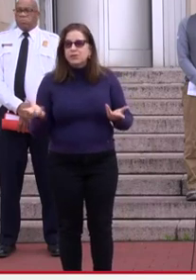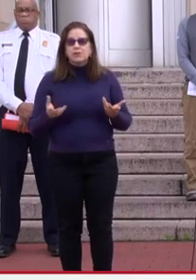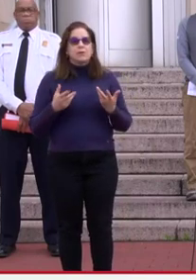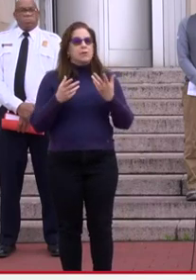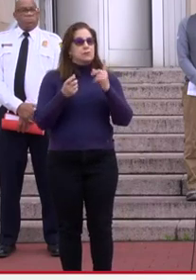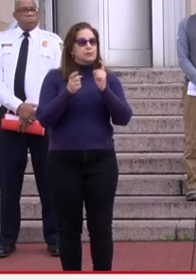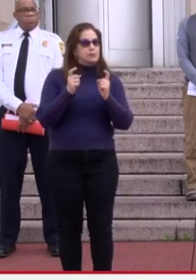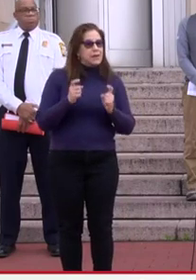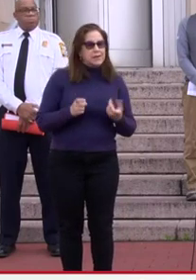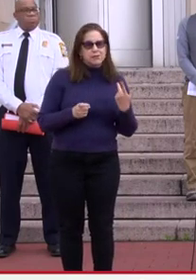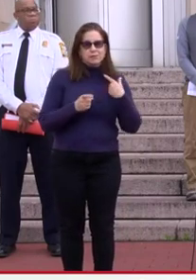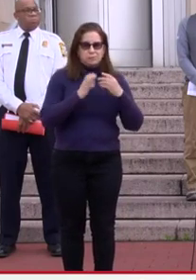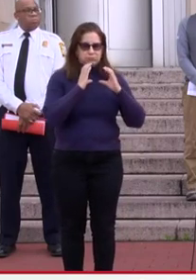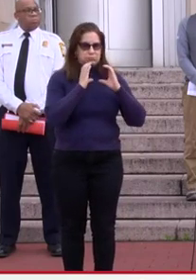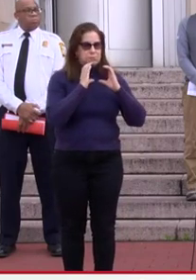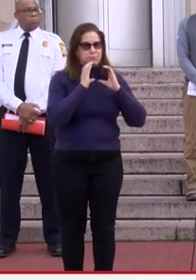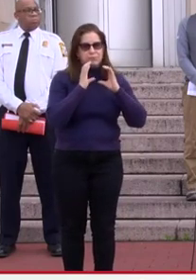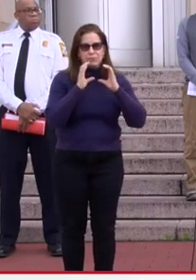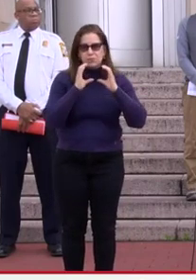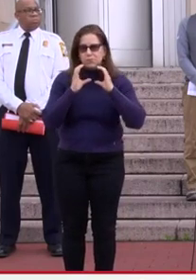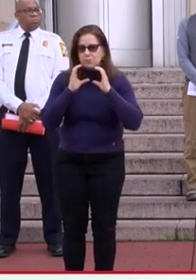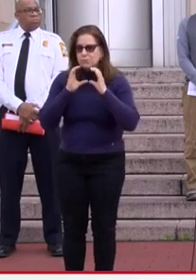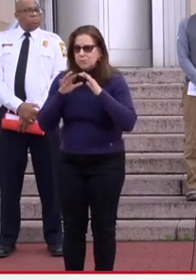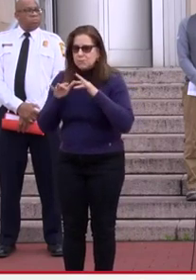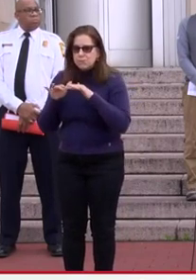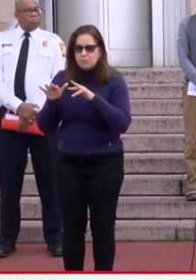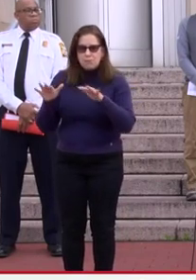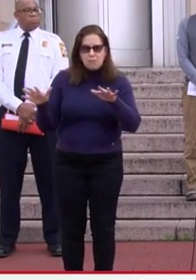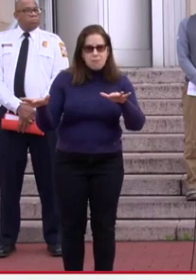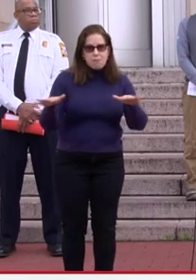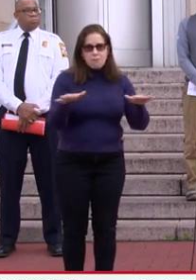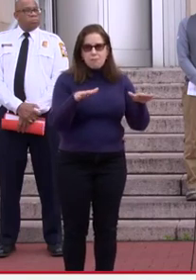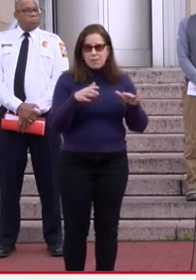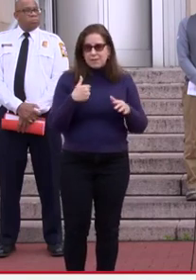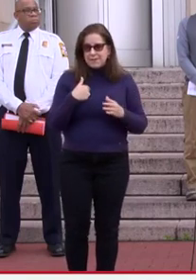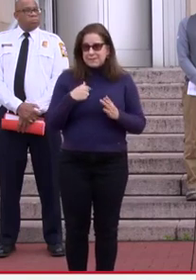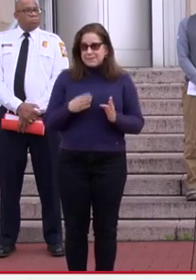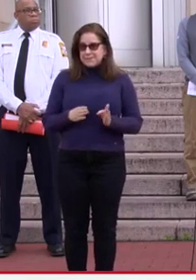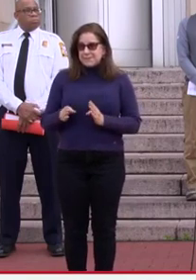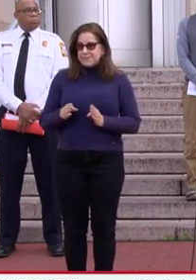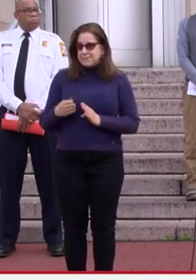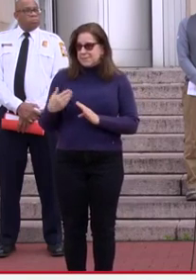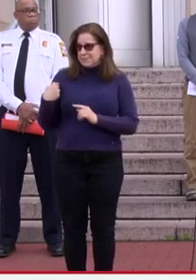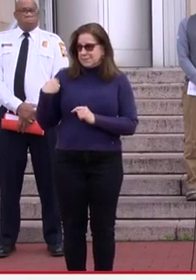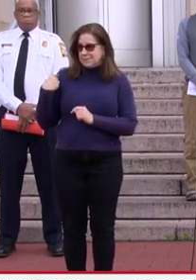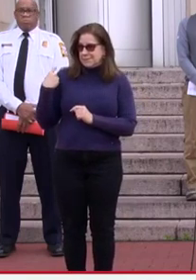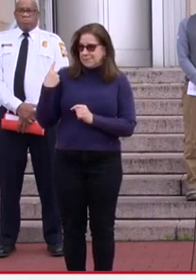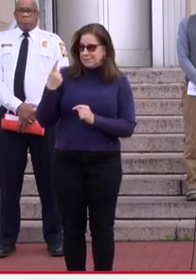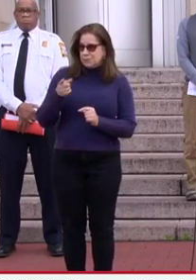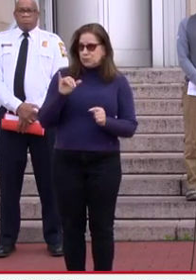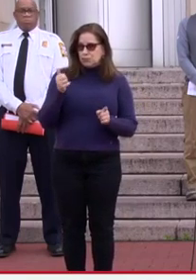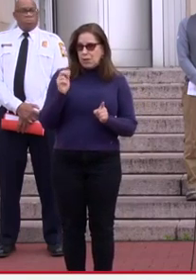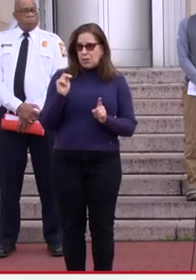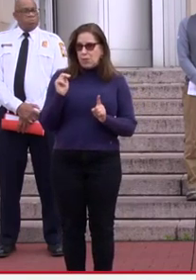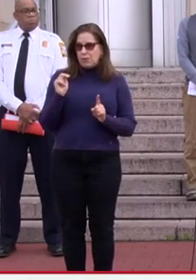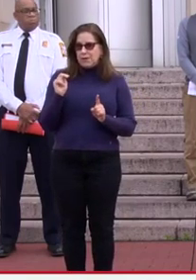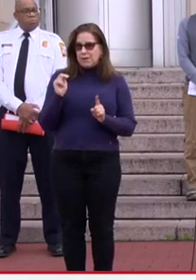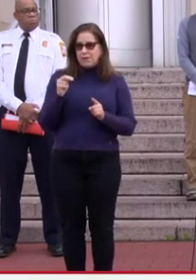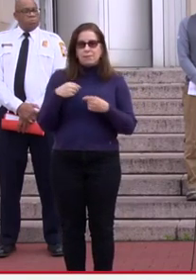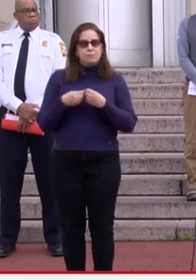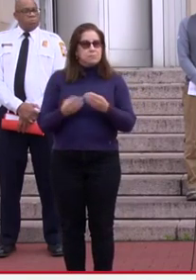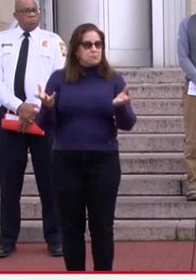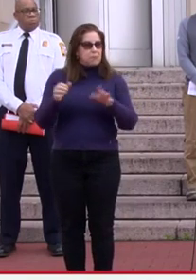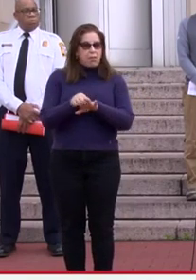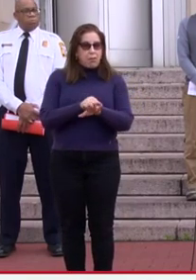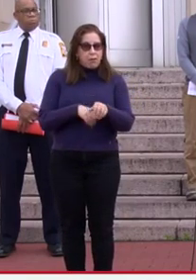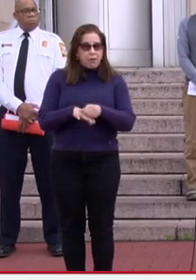procedures. As we began to make preparations back in January, we distributed an initial allotment of supplies such as gloves and masks and